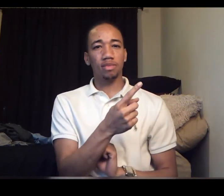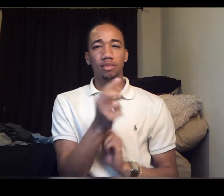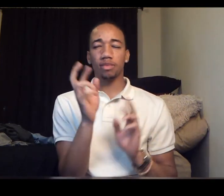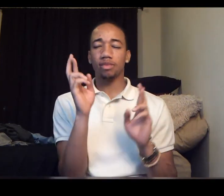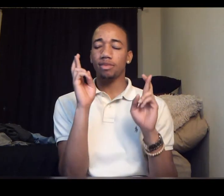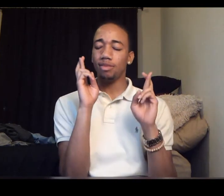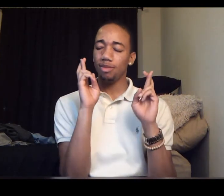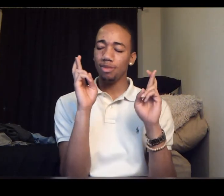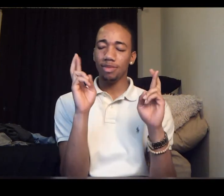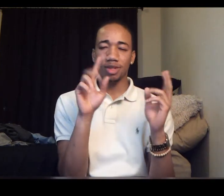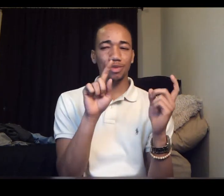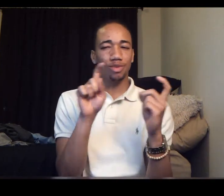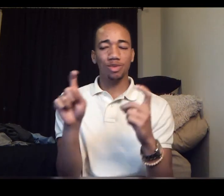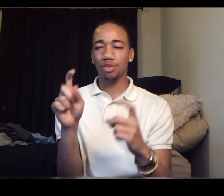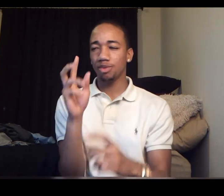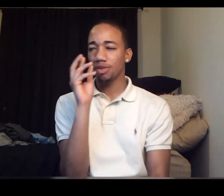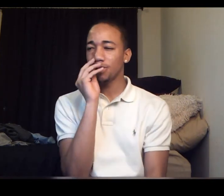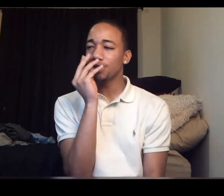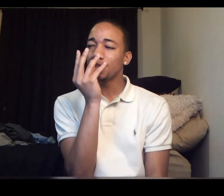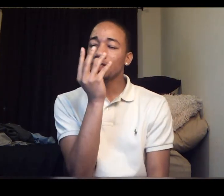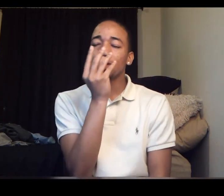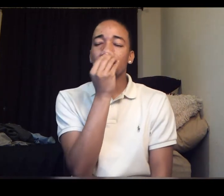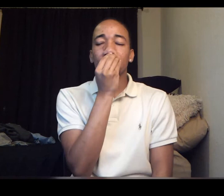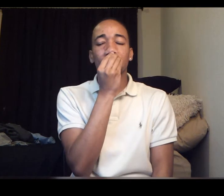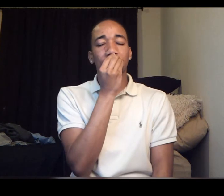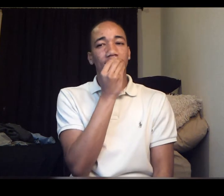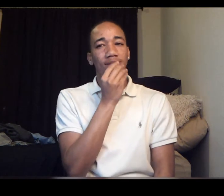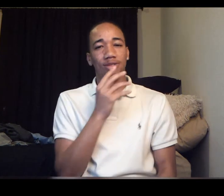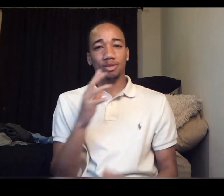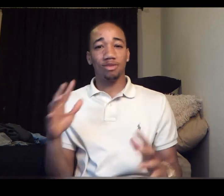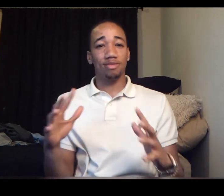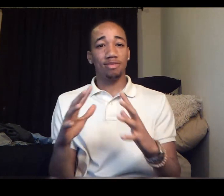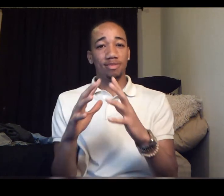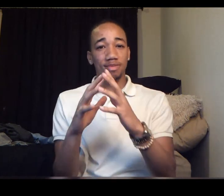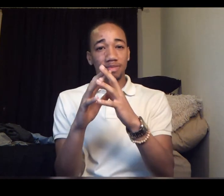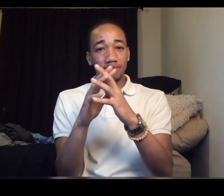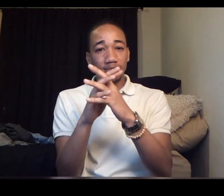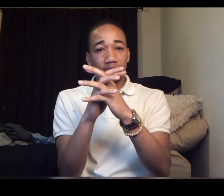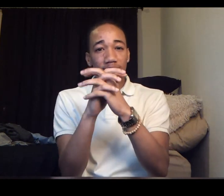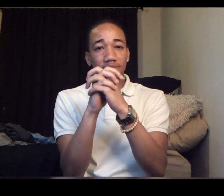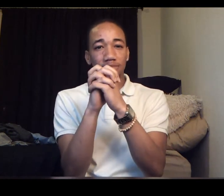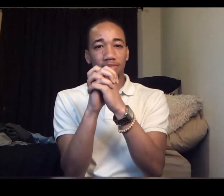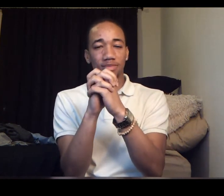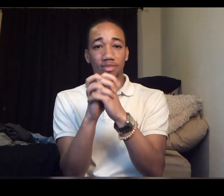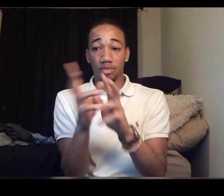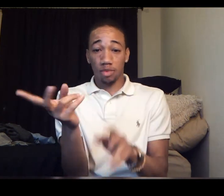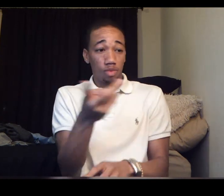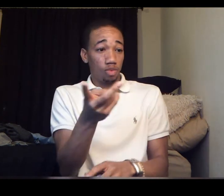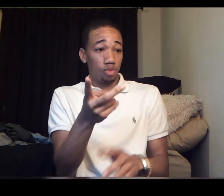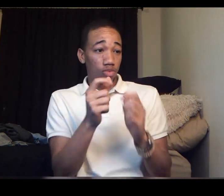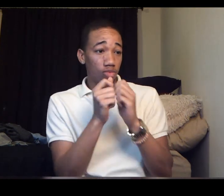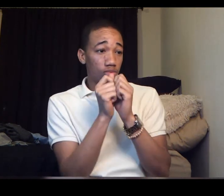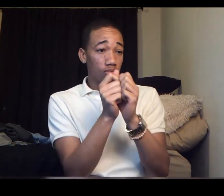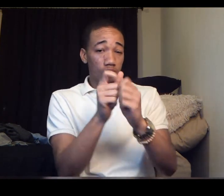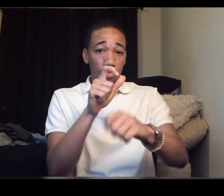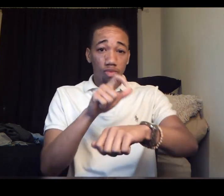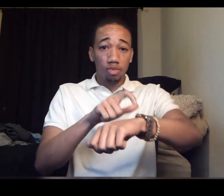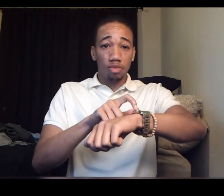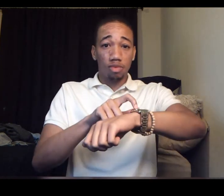'cause I remember how much you love to dance. Do all the things I should have done when